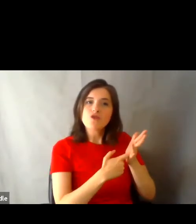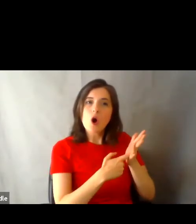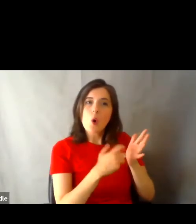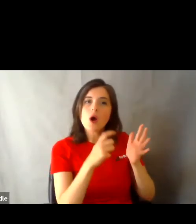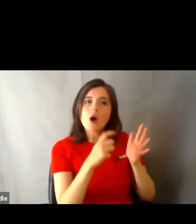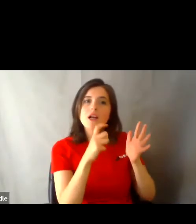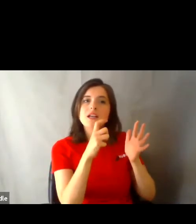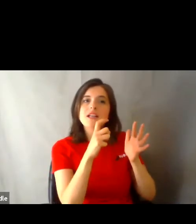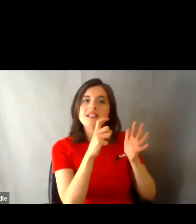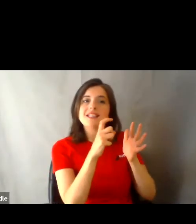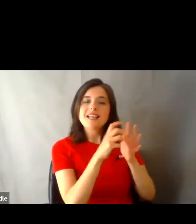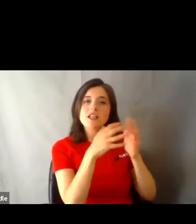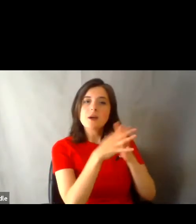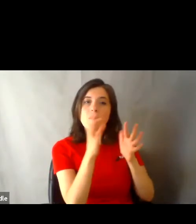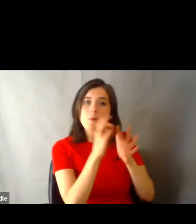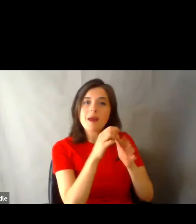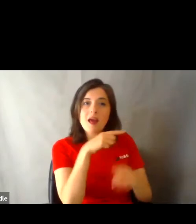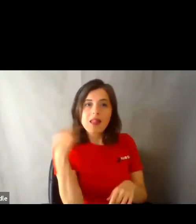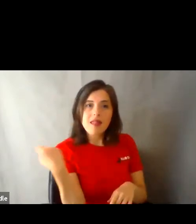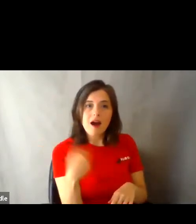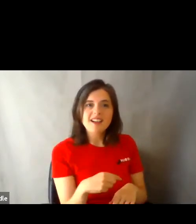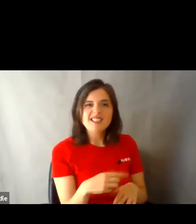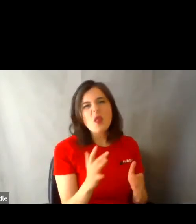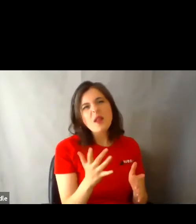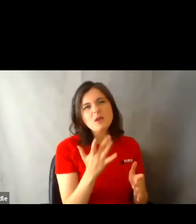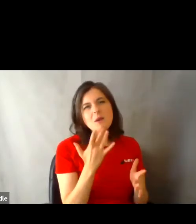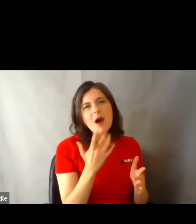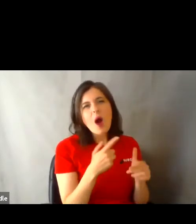about A2 size, A3 size.